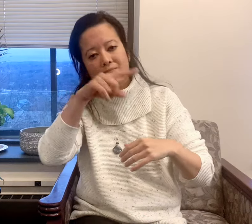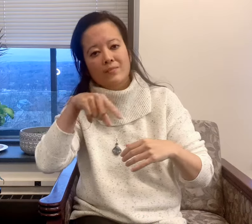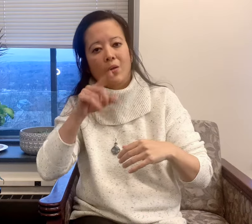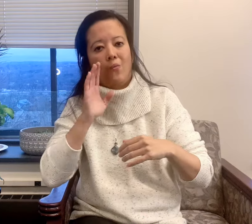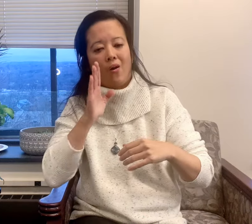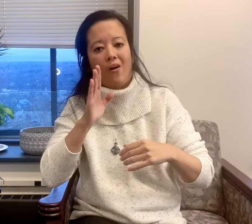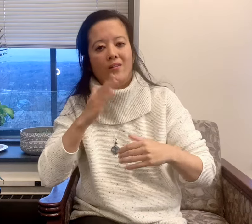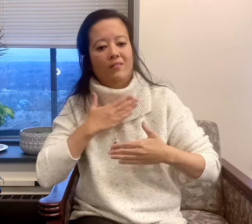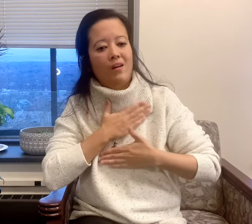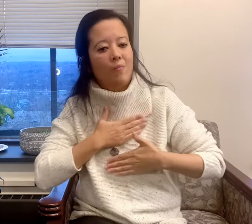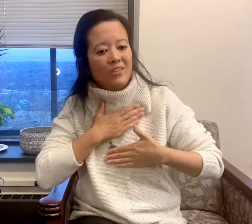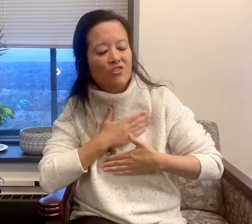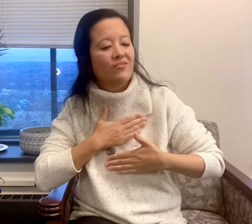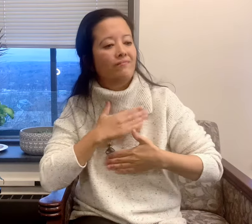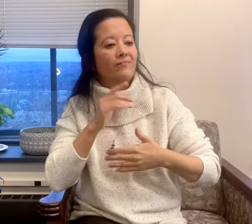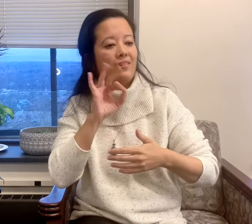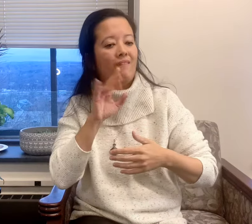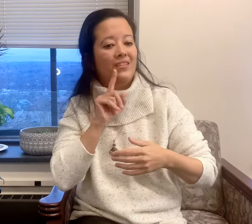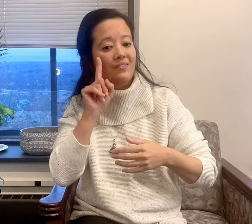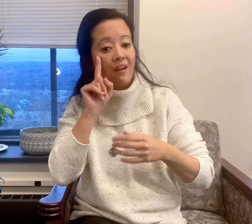Hopefully, you will appreciate